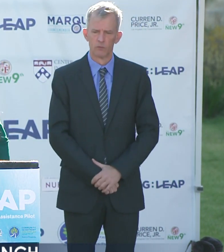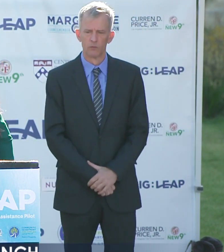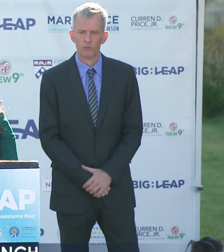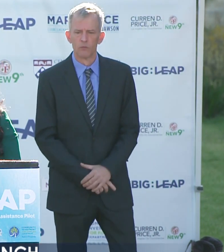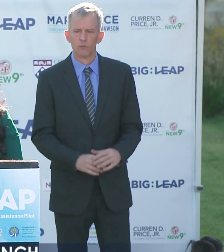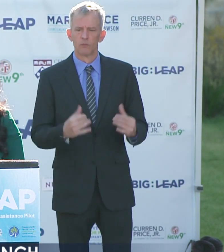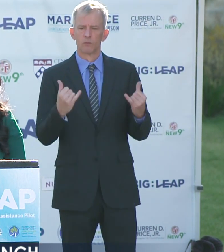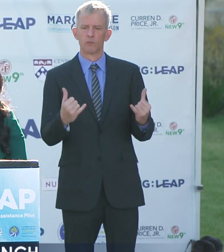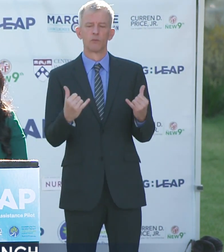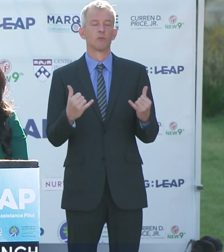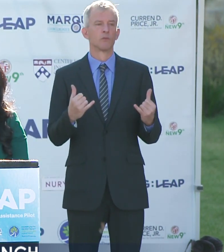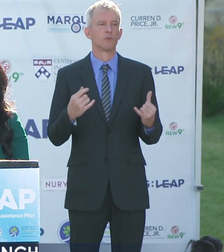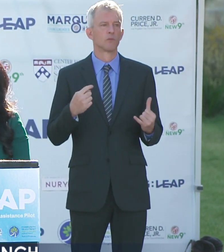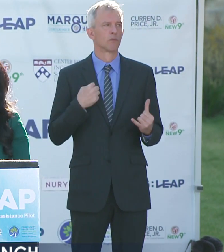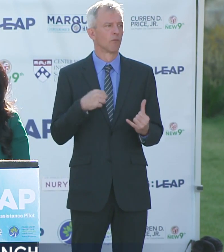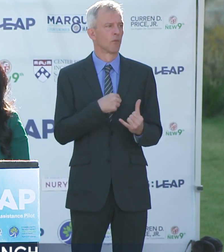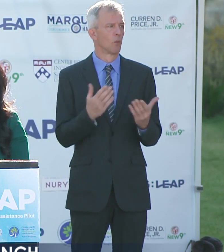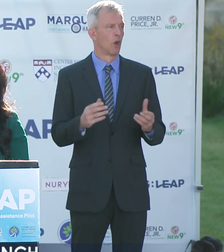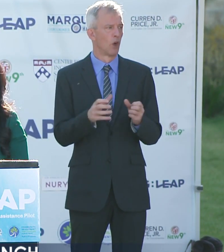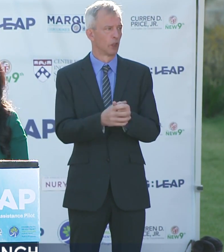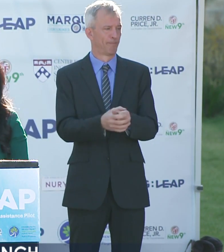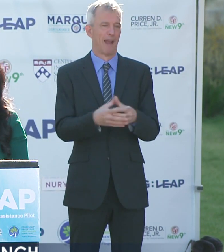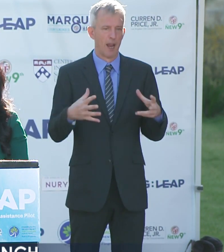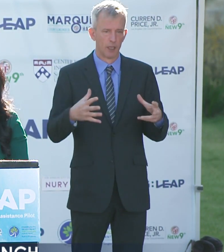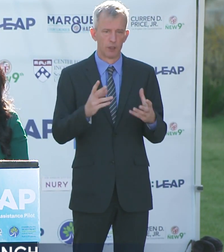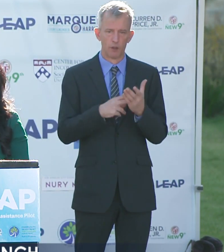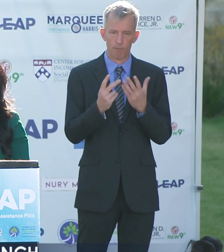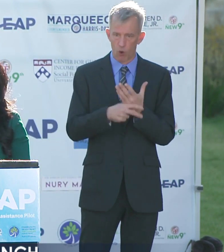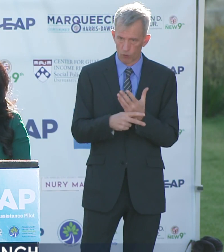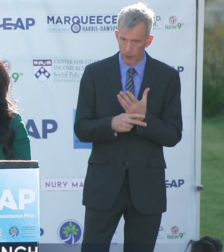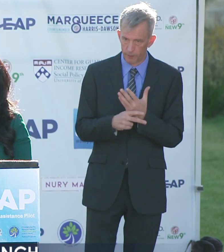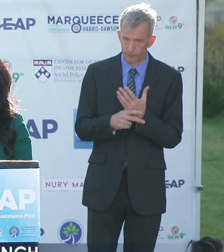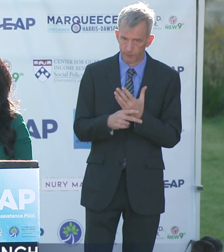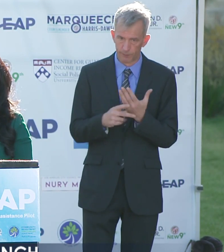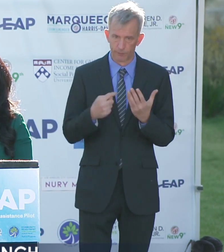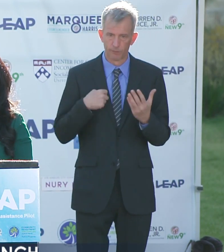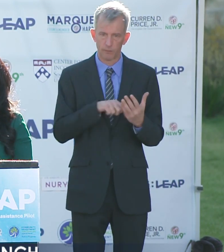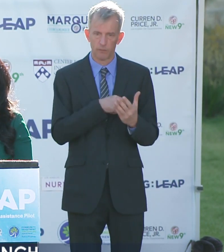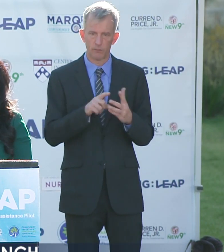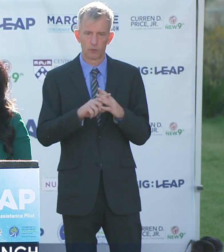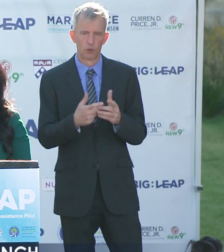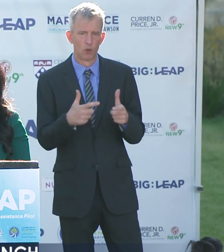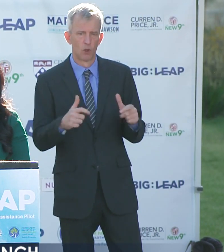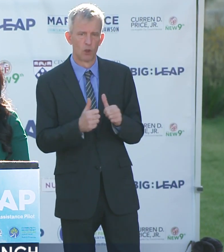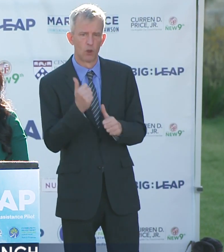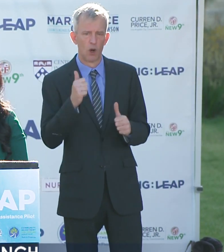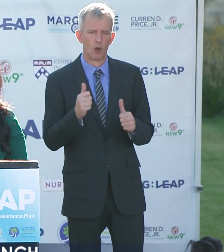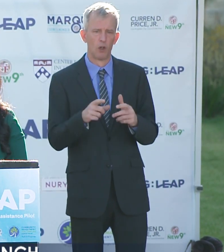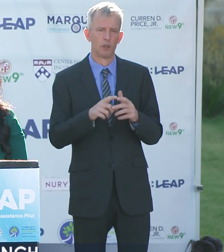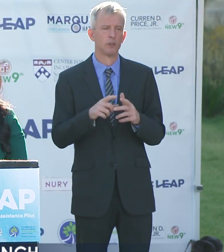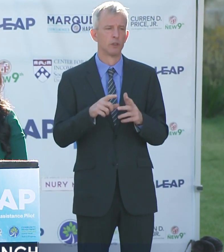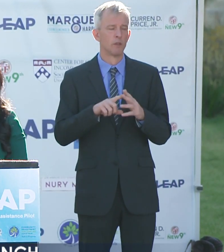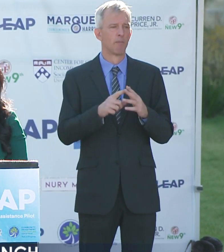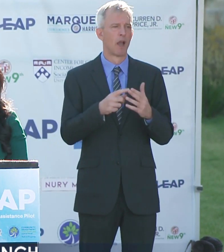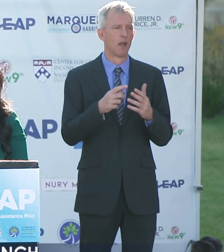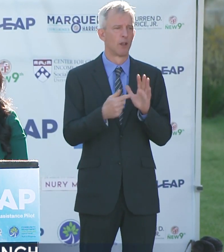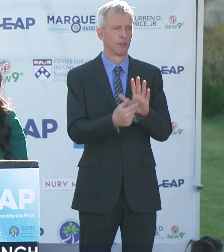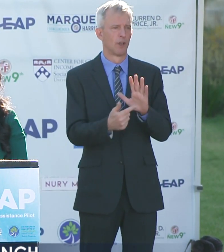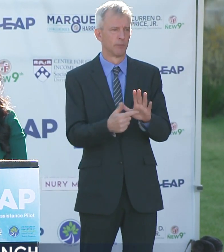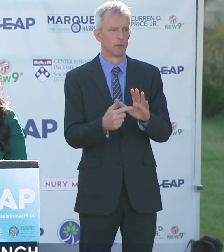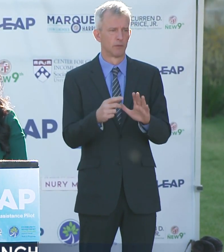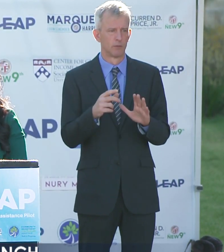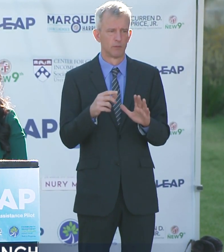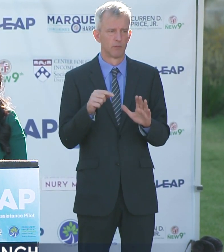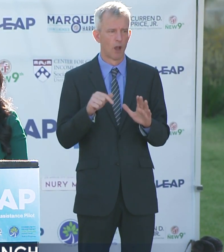And today we're here to expand the program as we launch the largest pilot demonstration on guaranteed basic income program in this